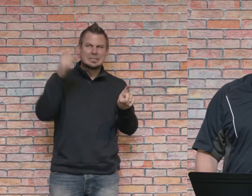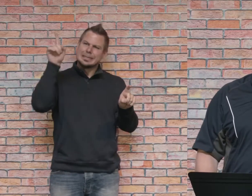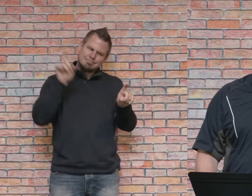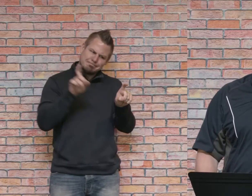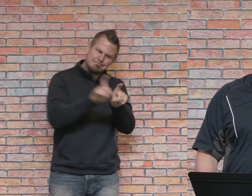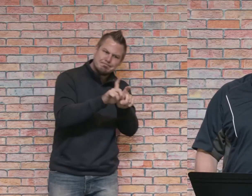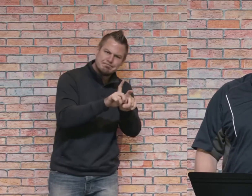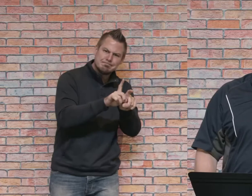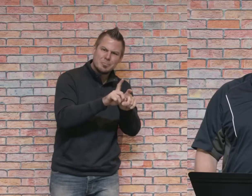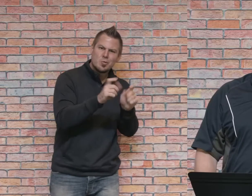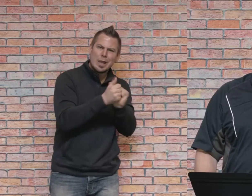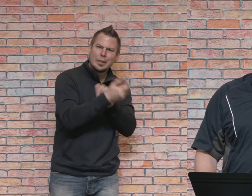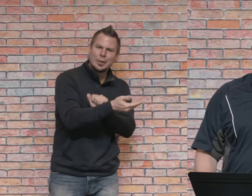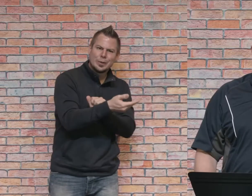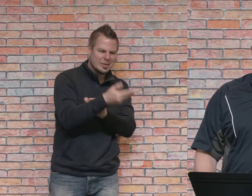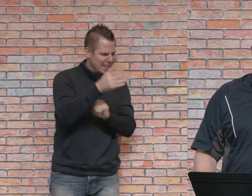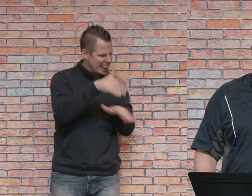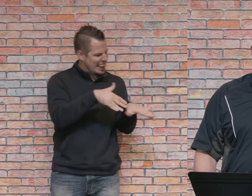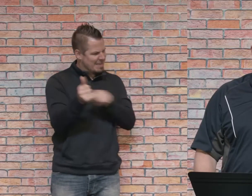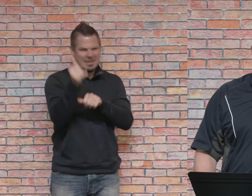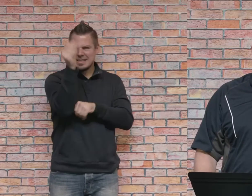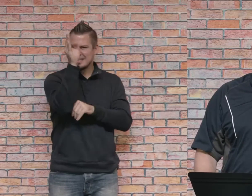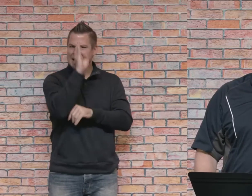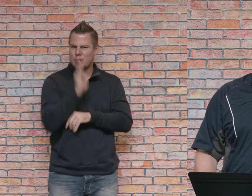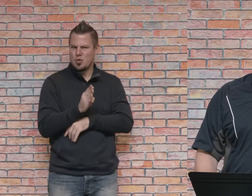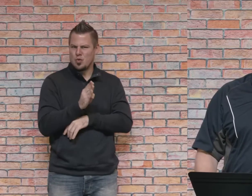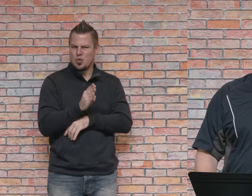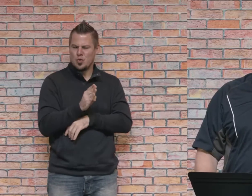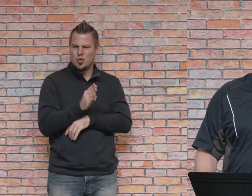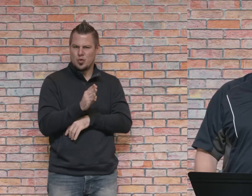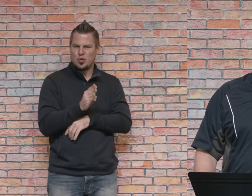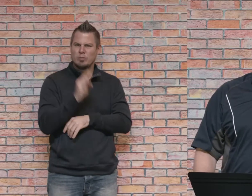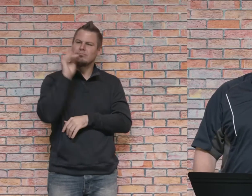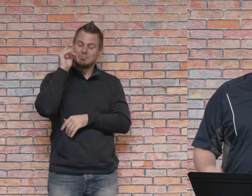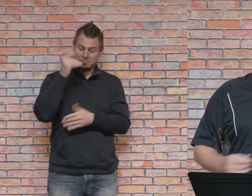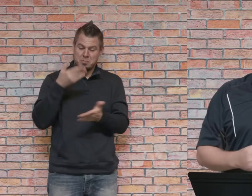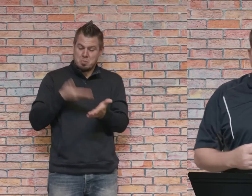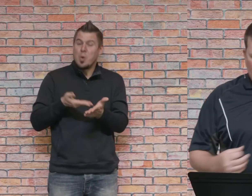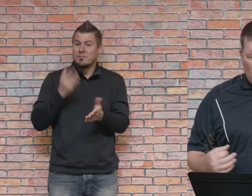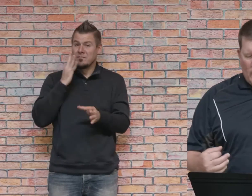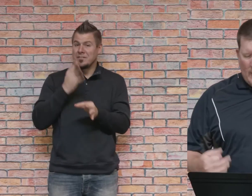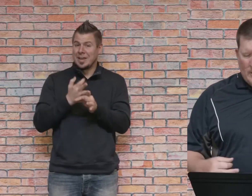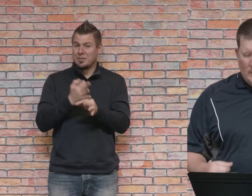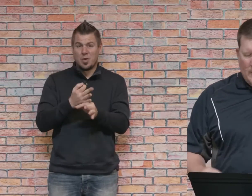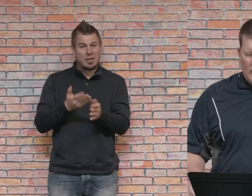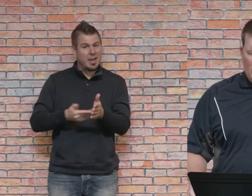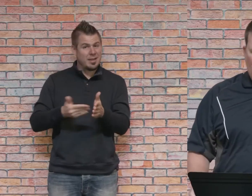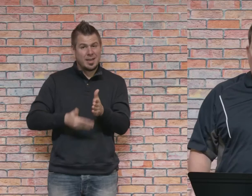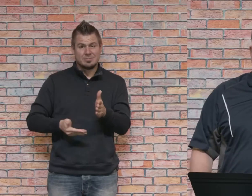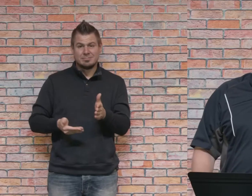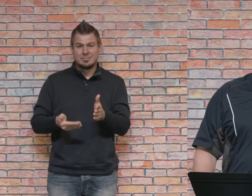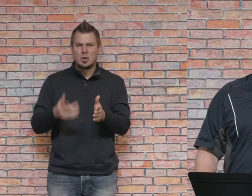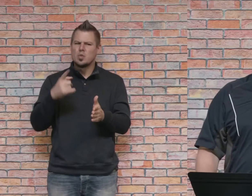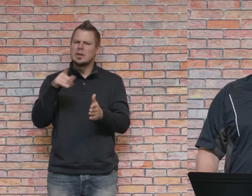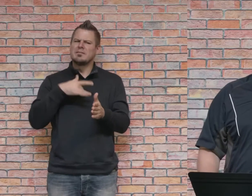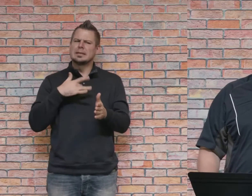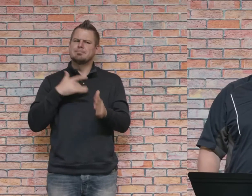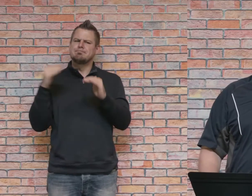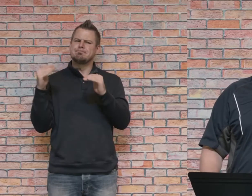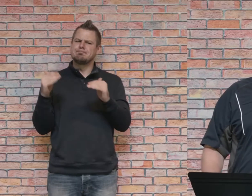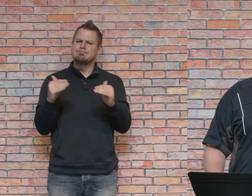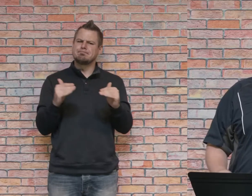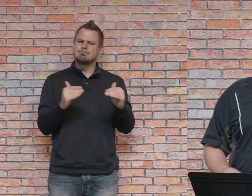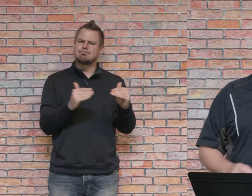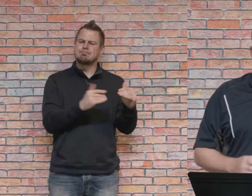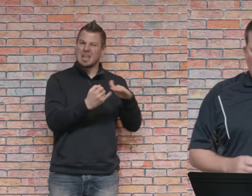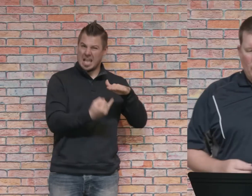you, and he shows you his faithfulness. When you feel like you're drifting toward isolation, you have to fight